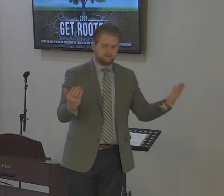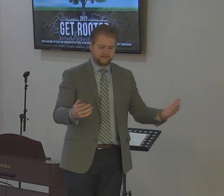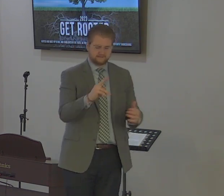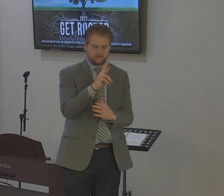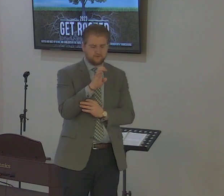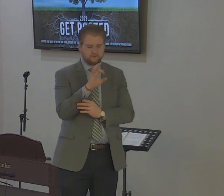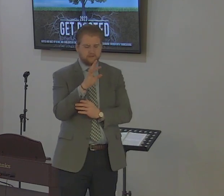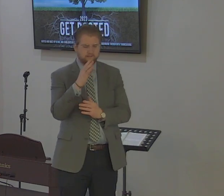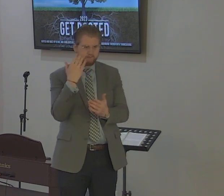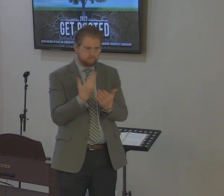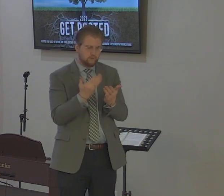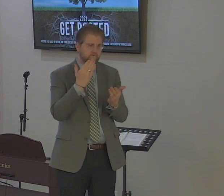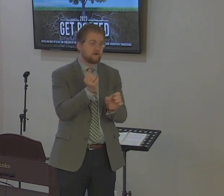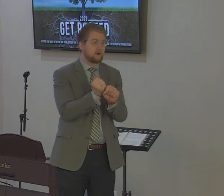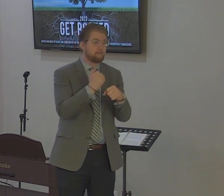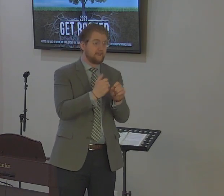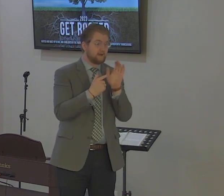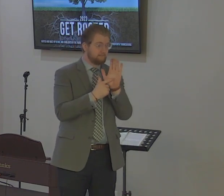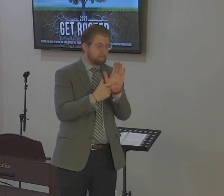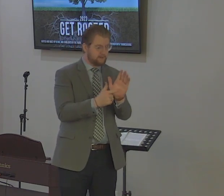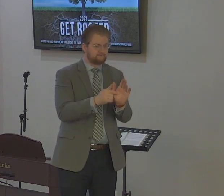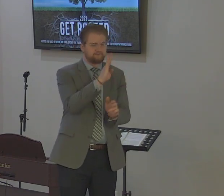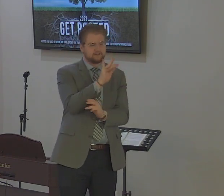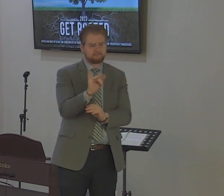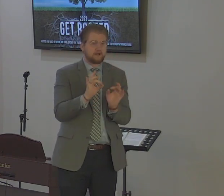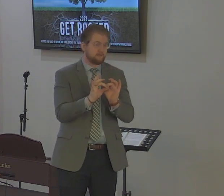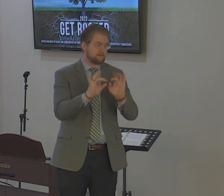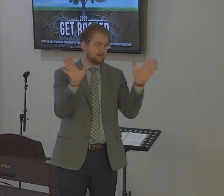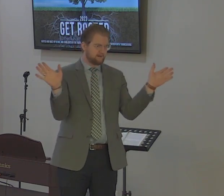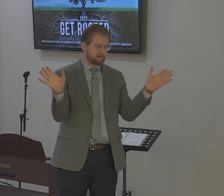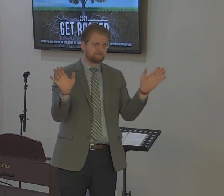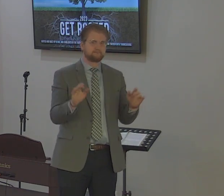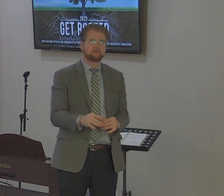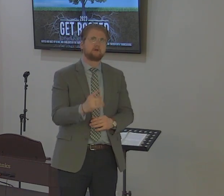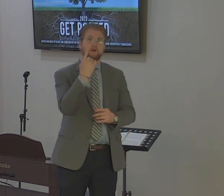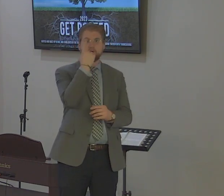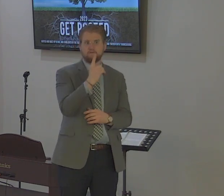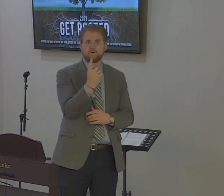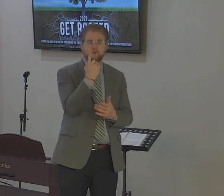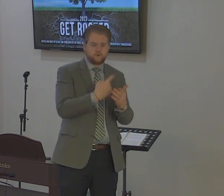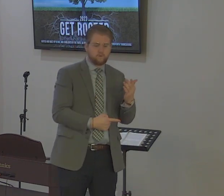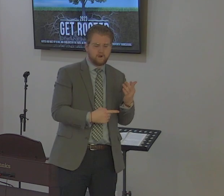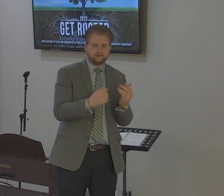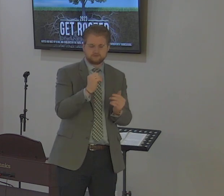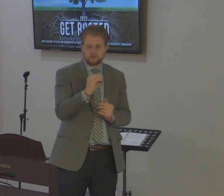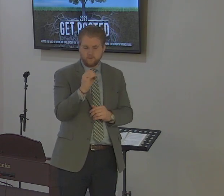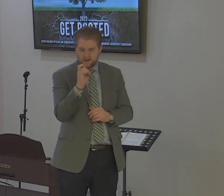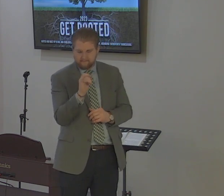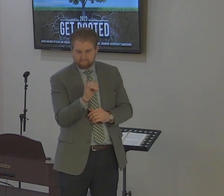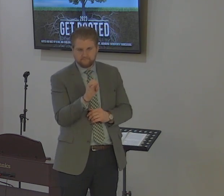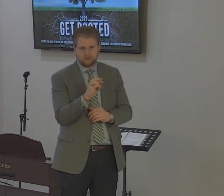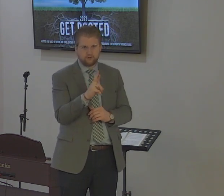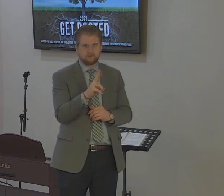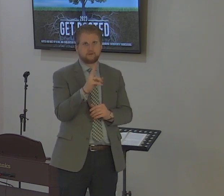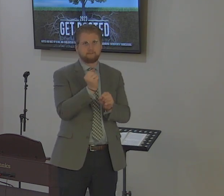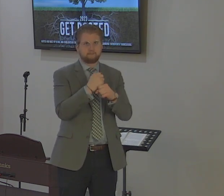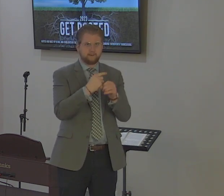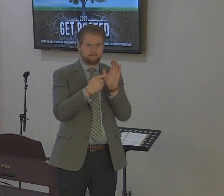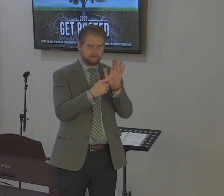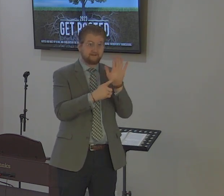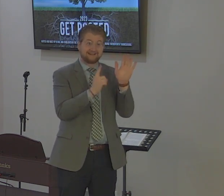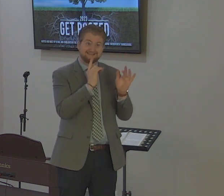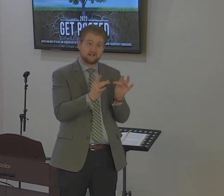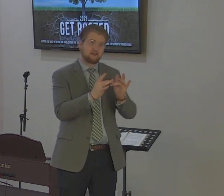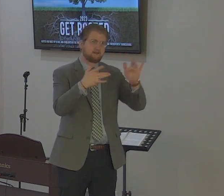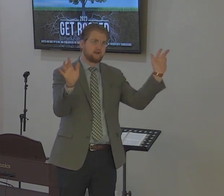reproved are made manifest by the light. For whatsoever doth make manifest is light. Wherefore